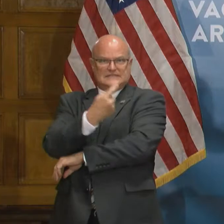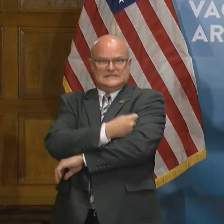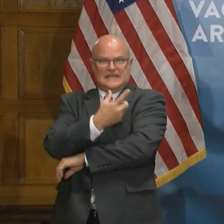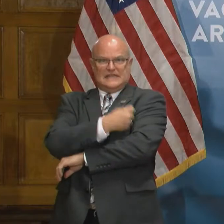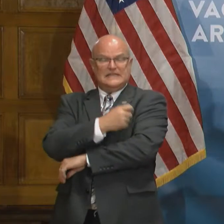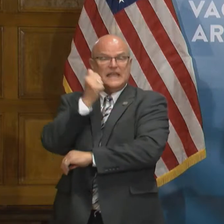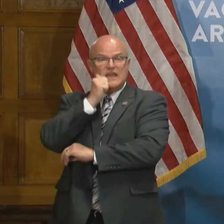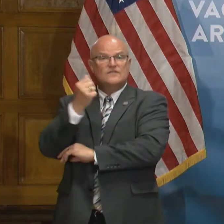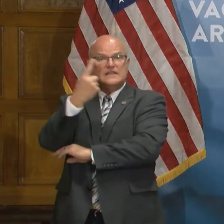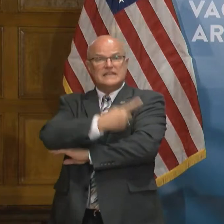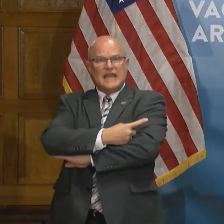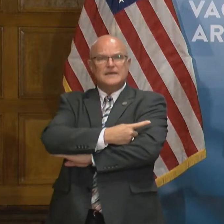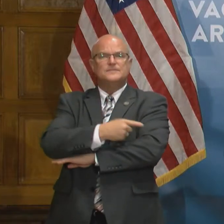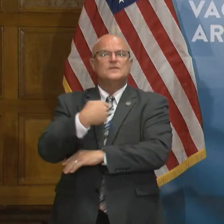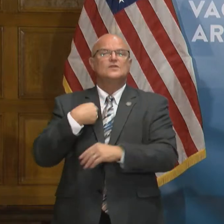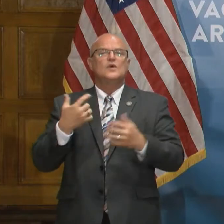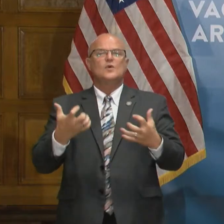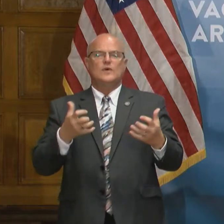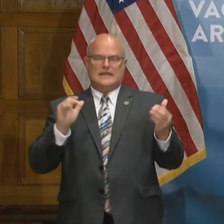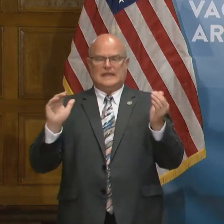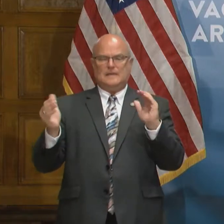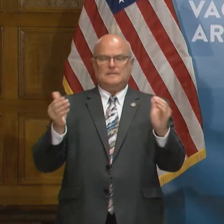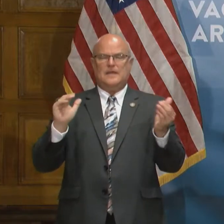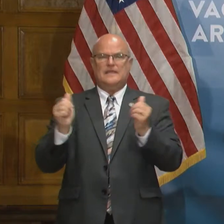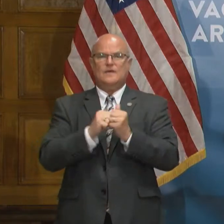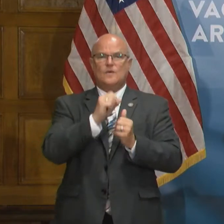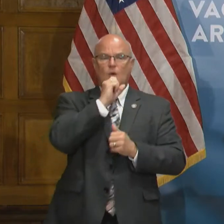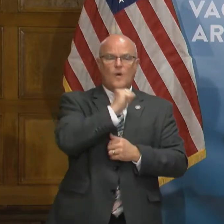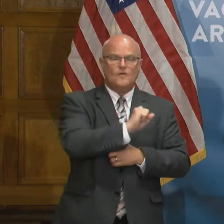day by day. And so we want to be able to compare that with the